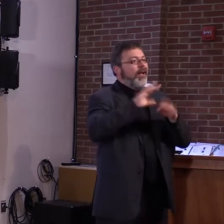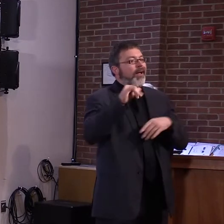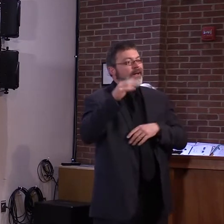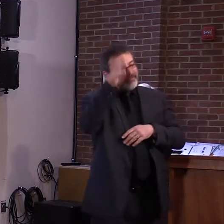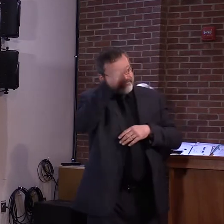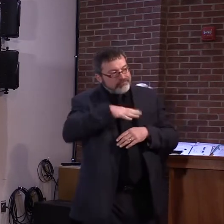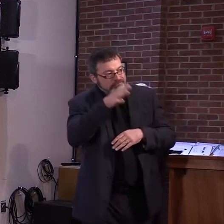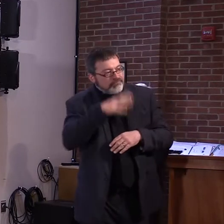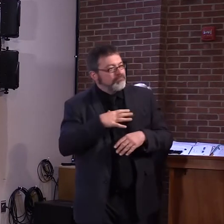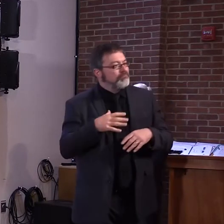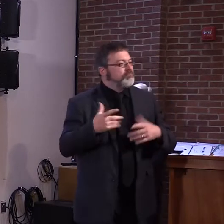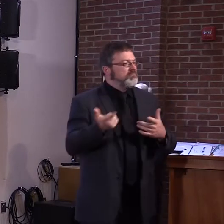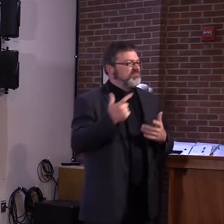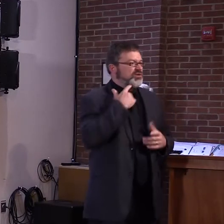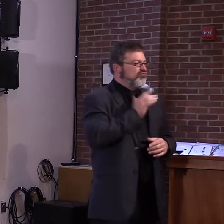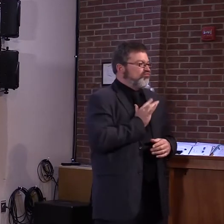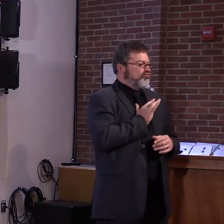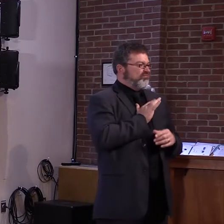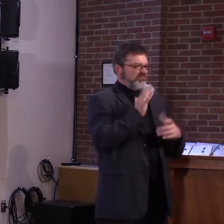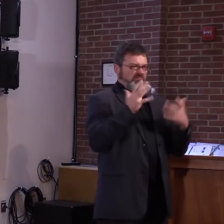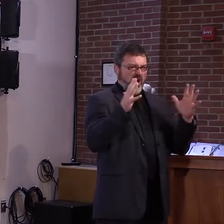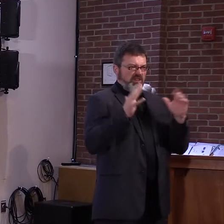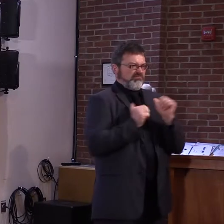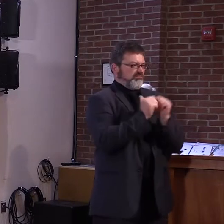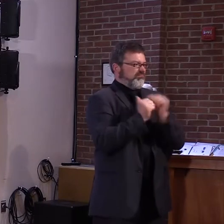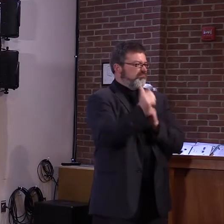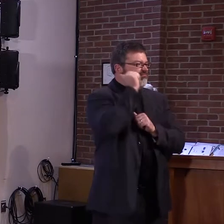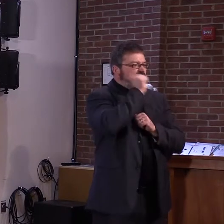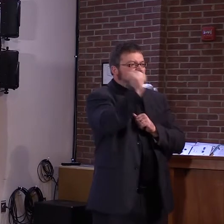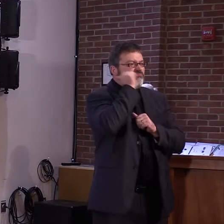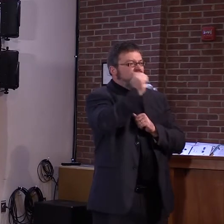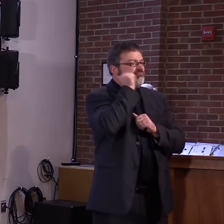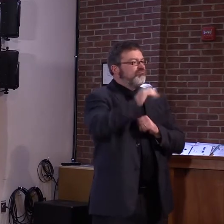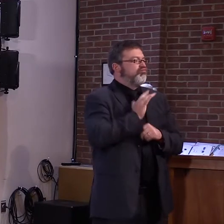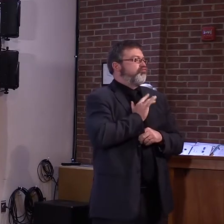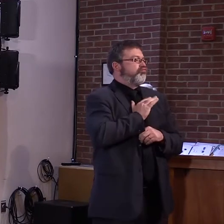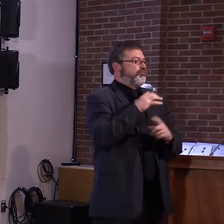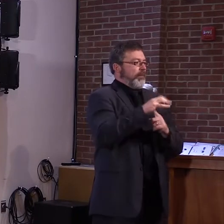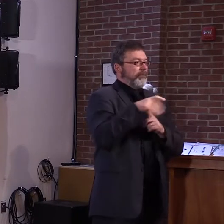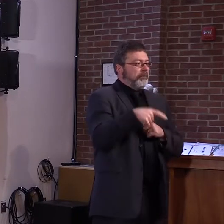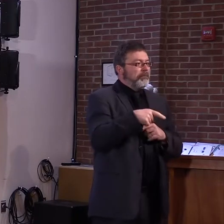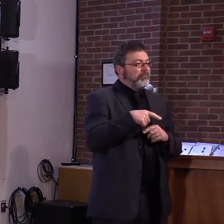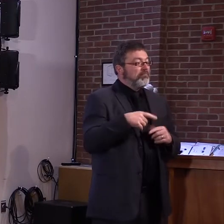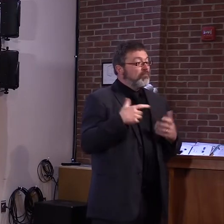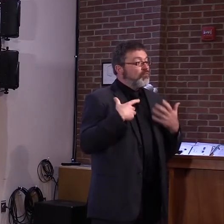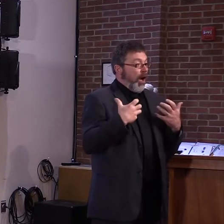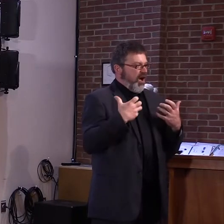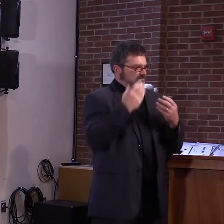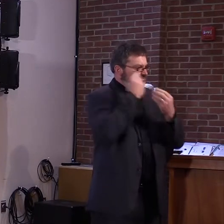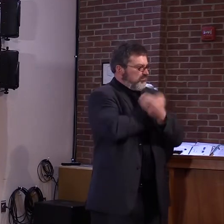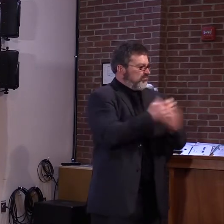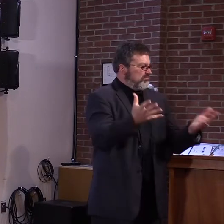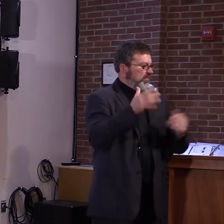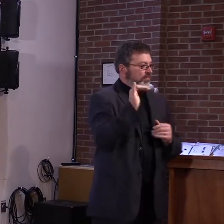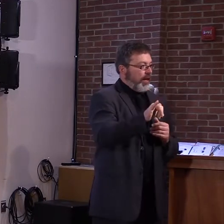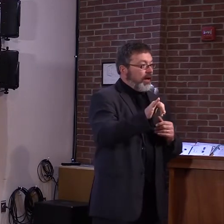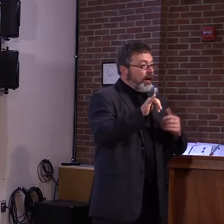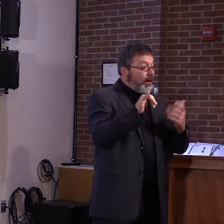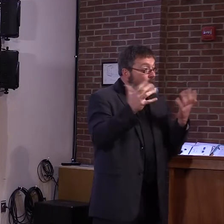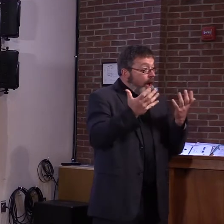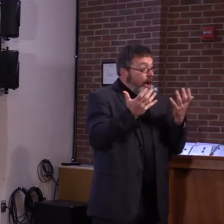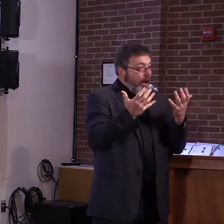the Killington outbreak and other information, I want to briefly share more information about why I'm